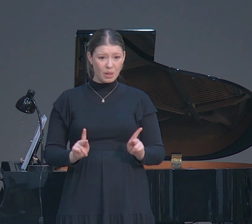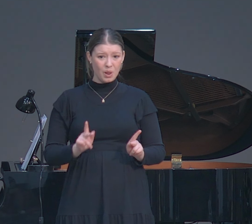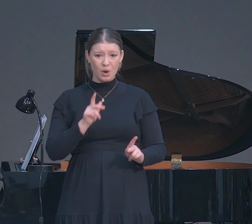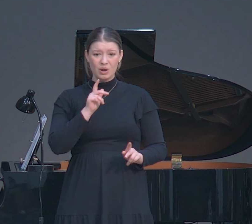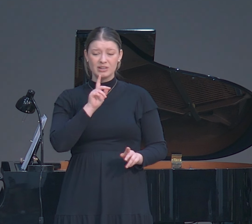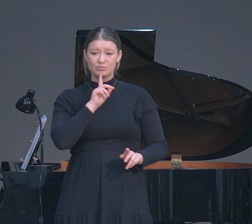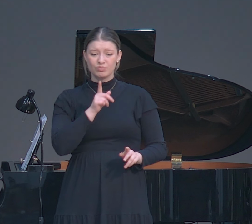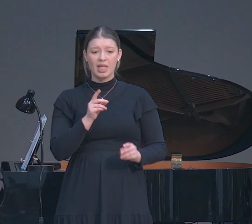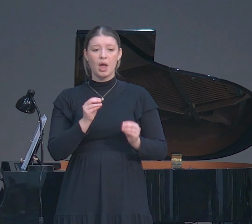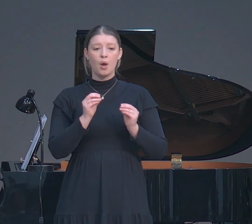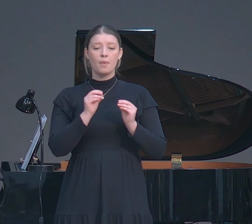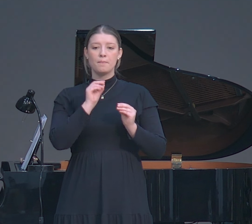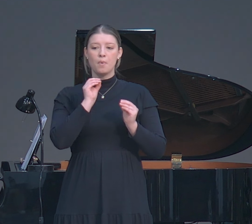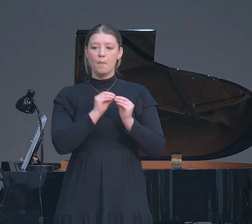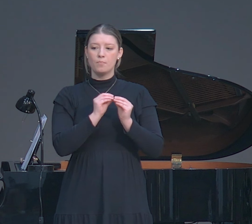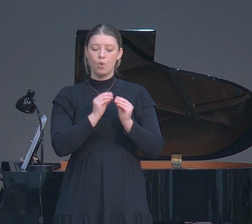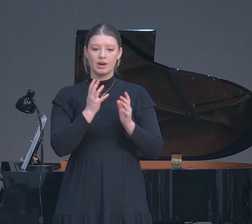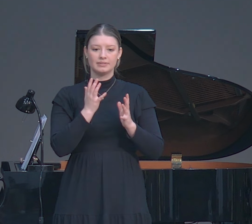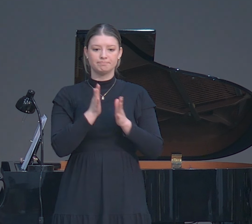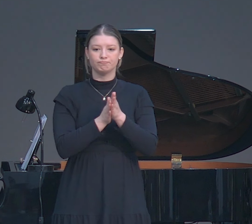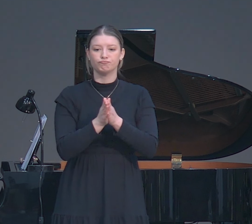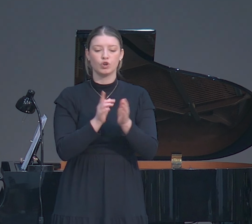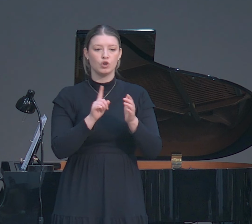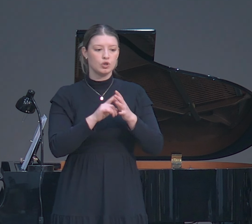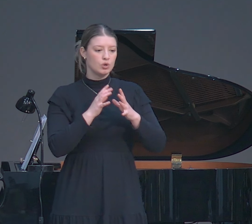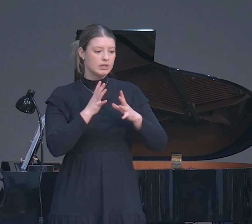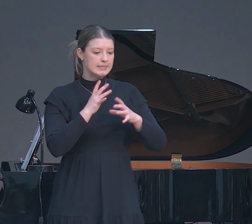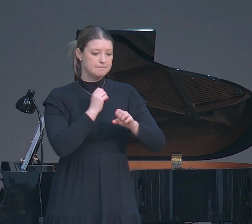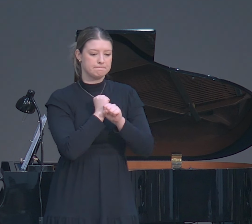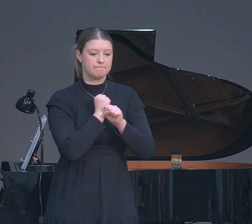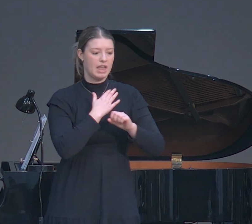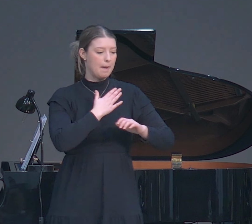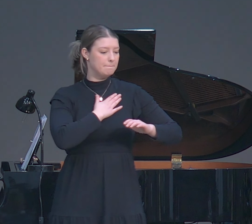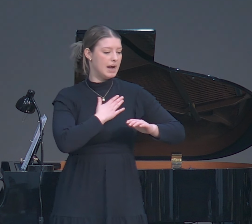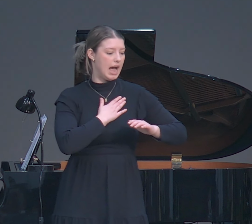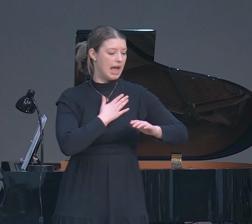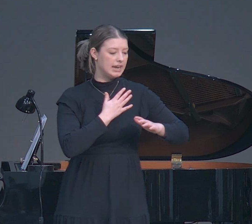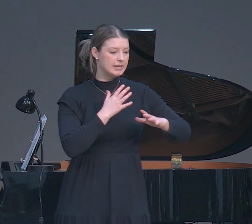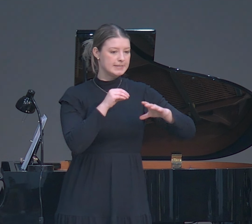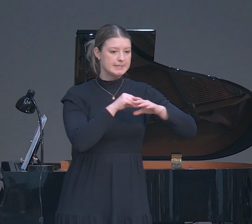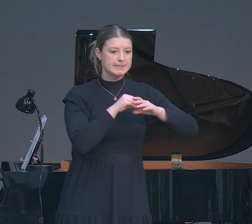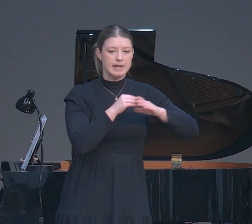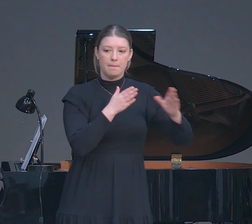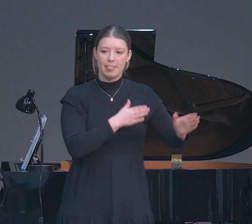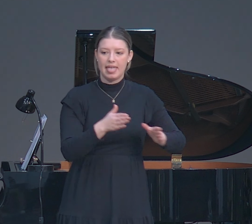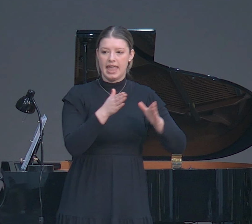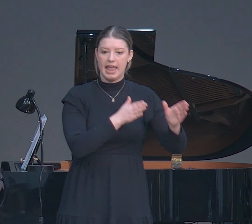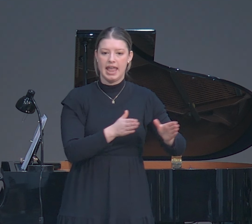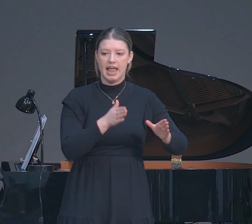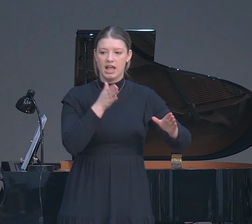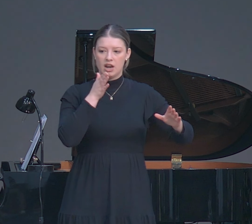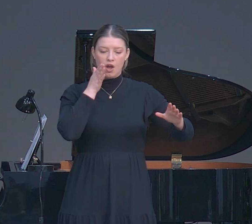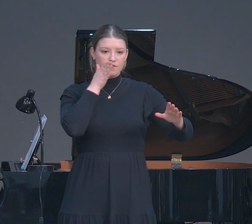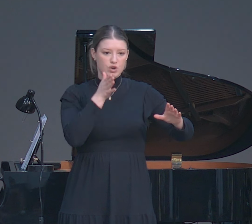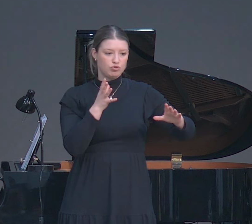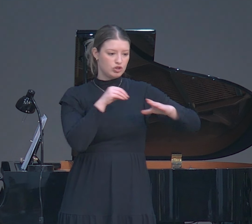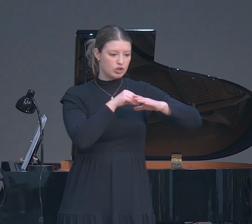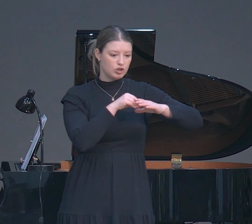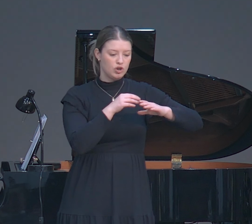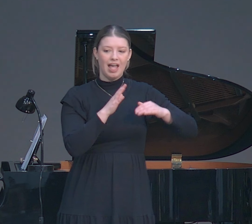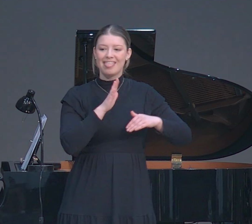who are more fired up to defend a pantry full of MREs than they're fired